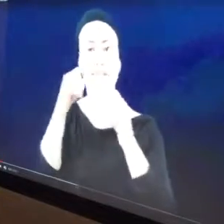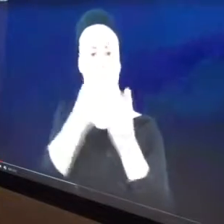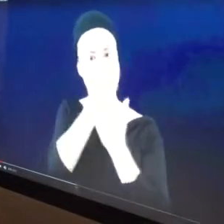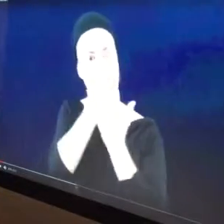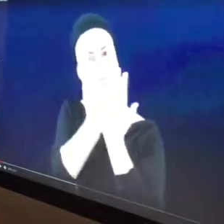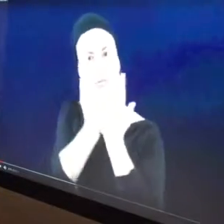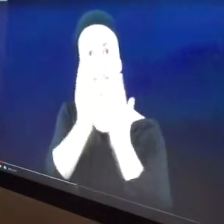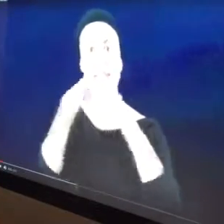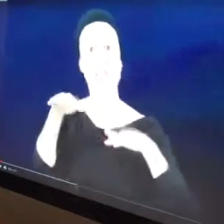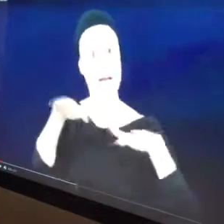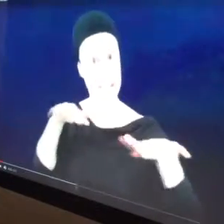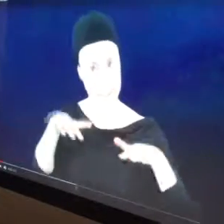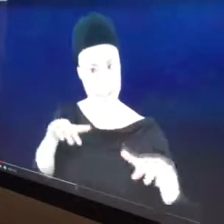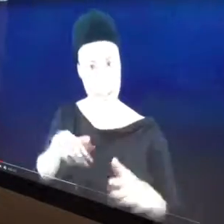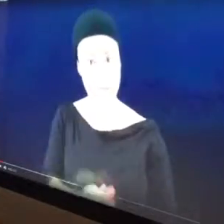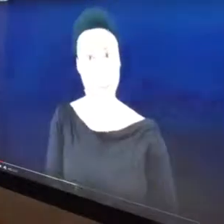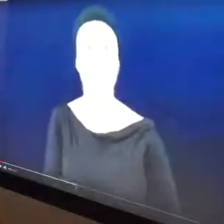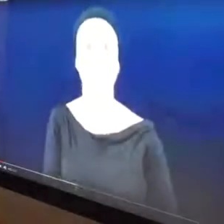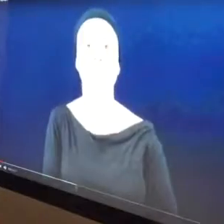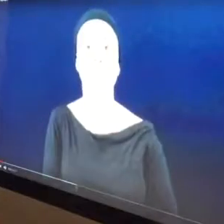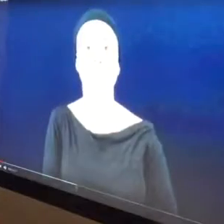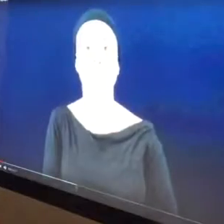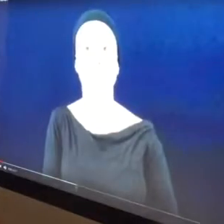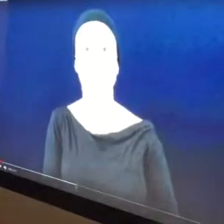of Auslan are aware of the different types of use of space.